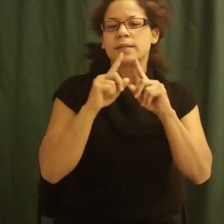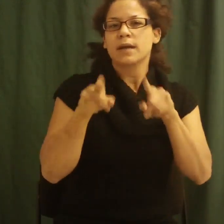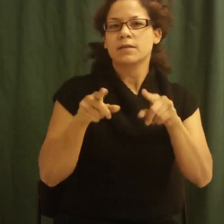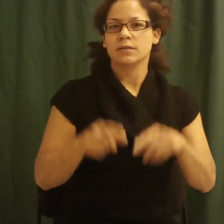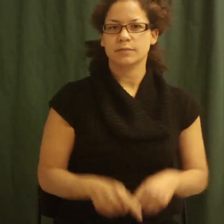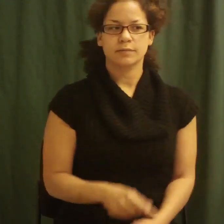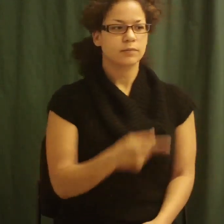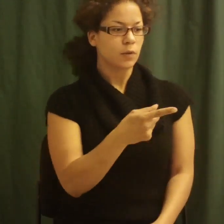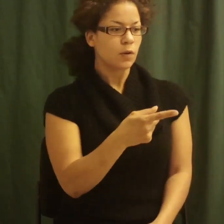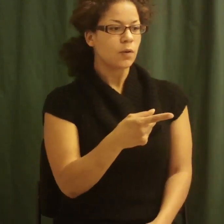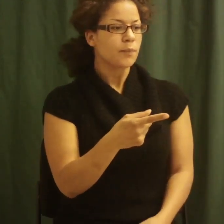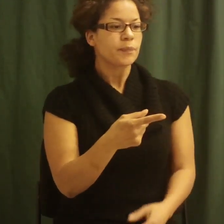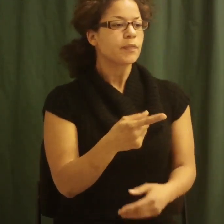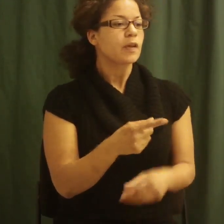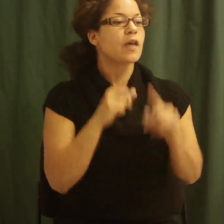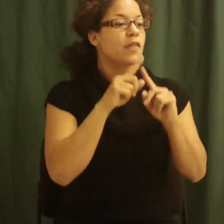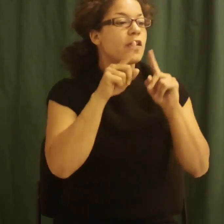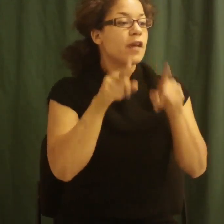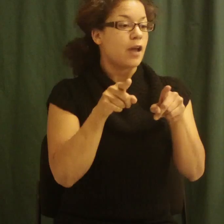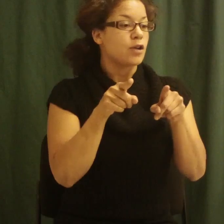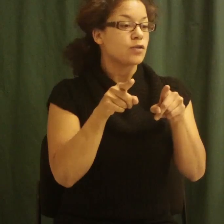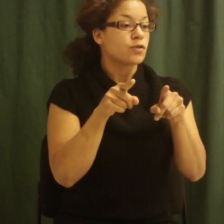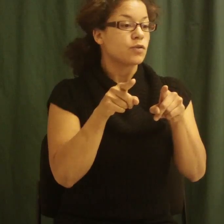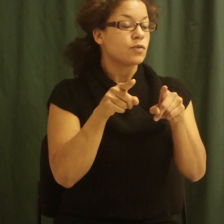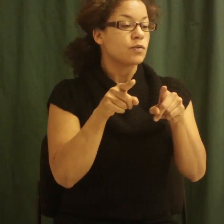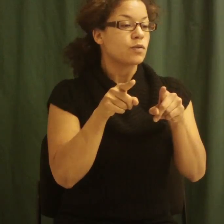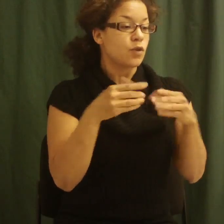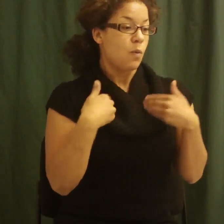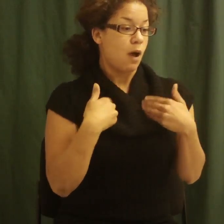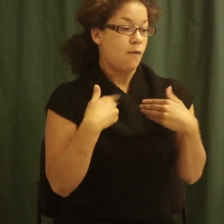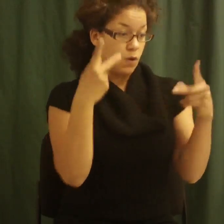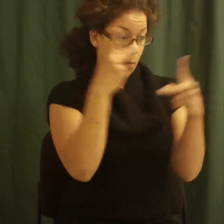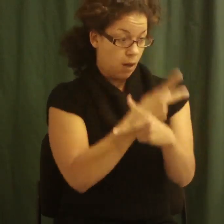The answer you get when you multiply. And the sum of our ages is 25.